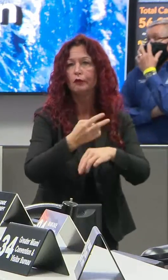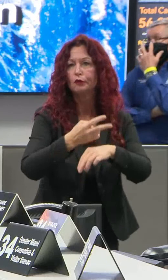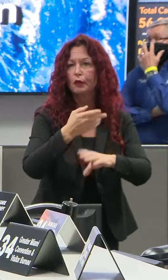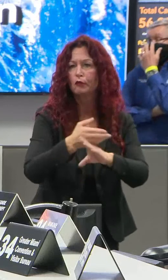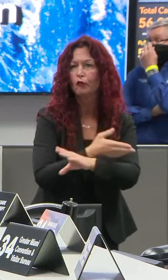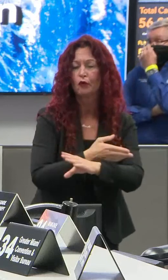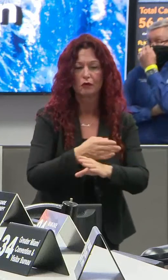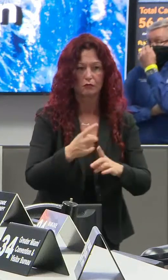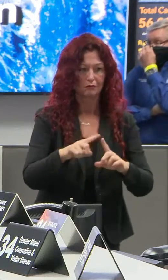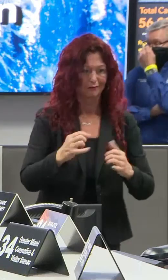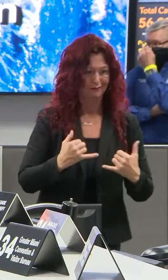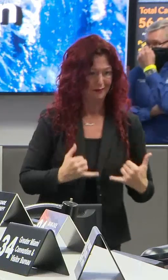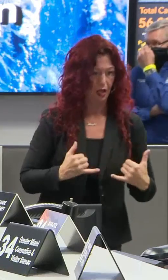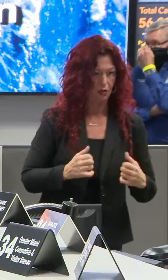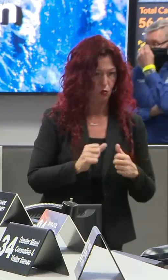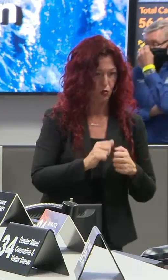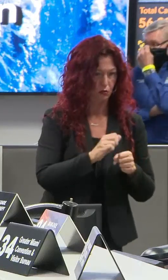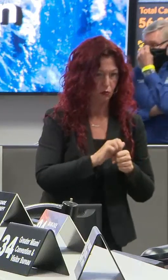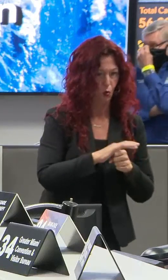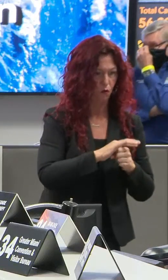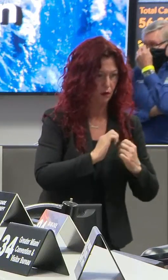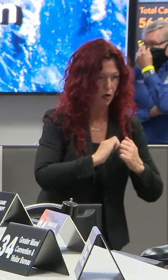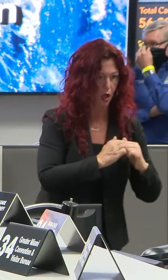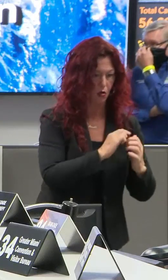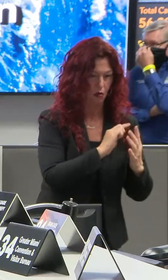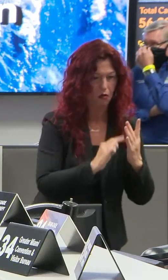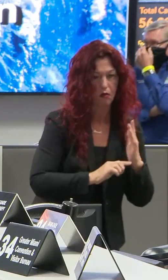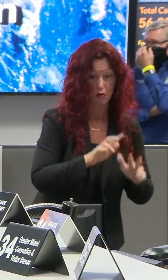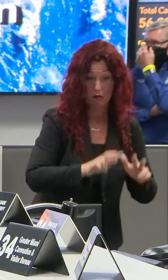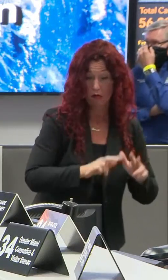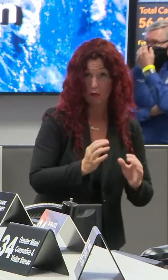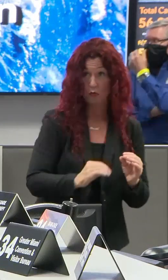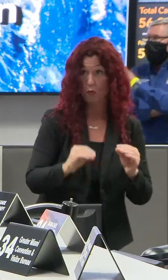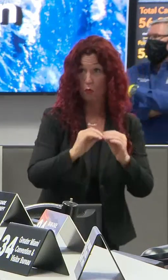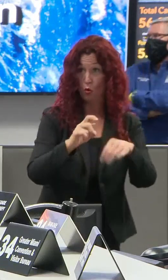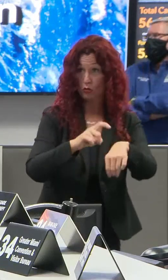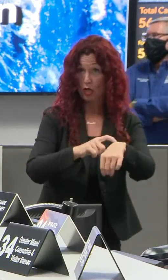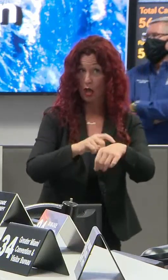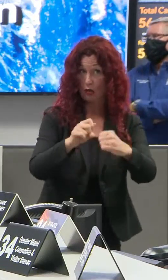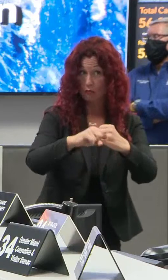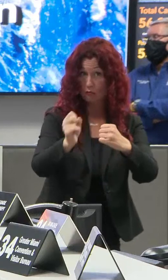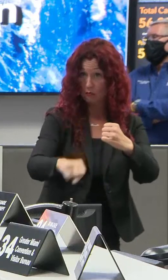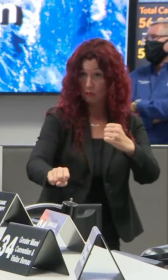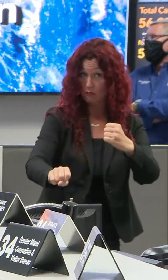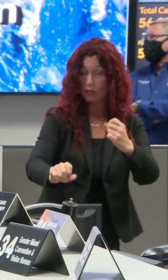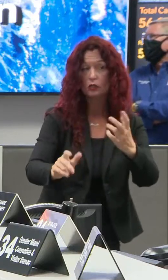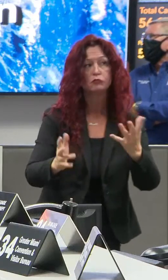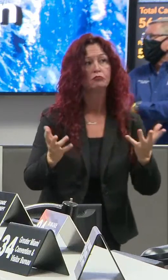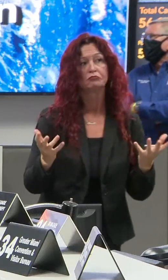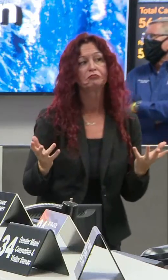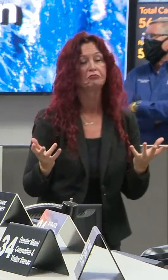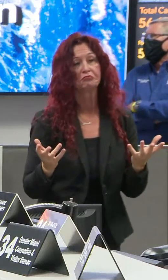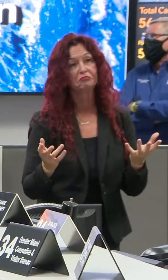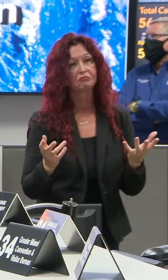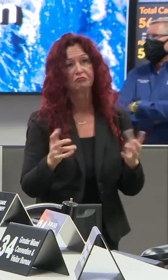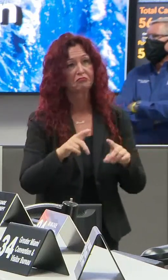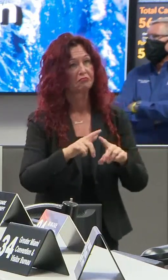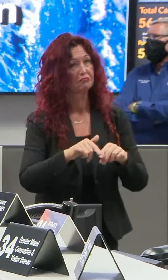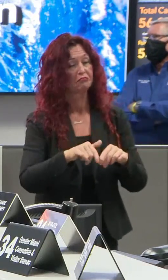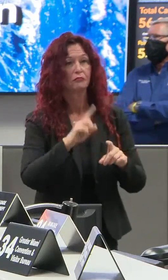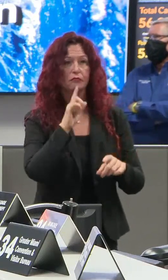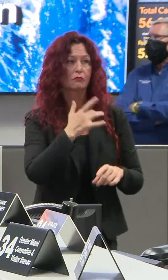Hurricane Center, and those are issued about 48 hours prior to the expected arrival of the storm. They have